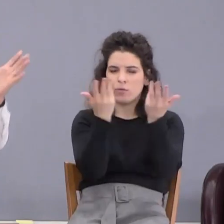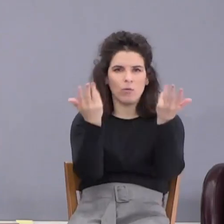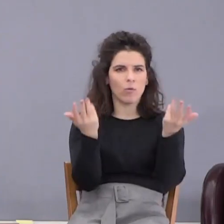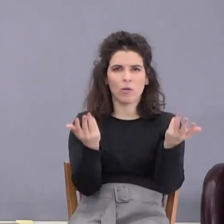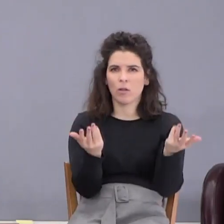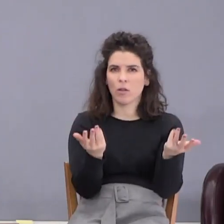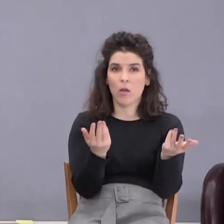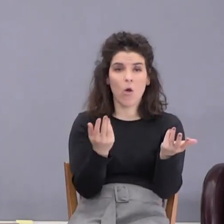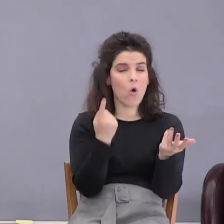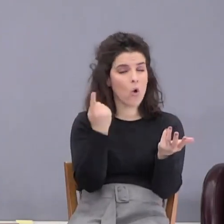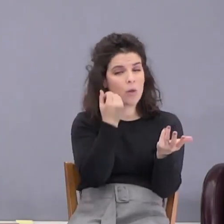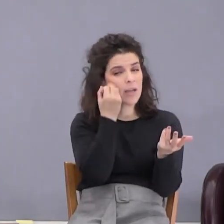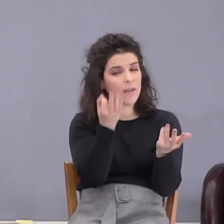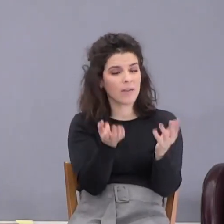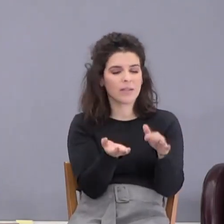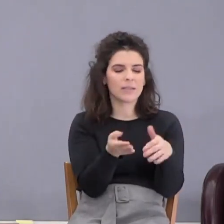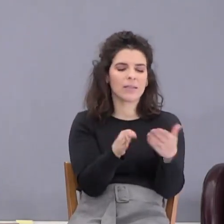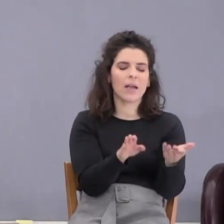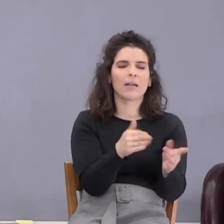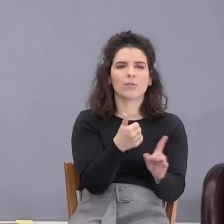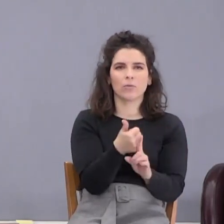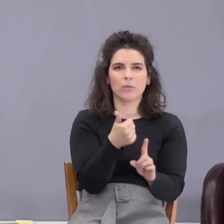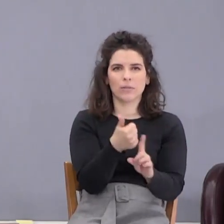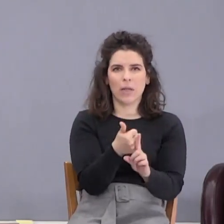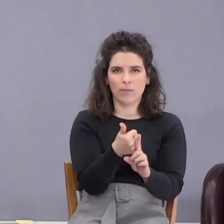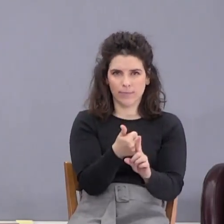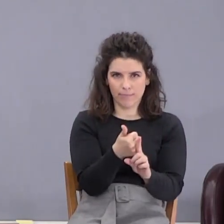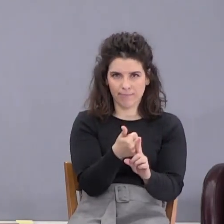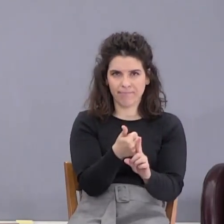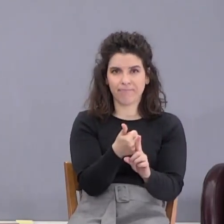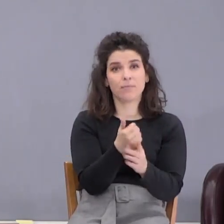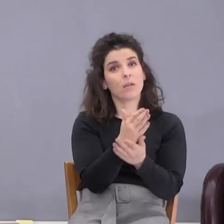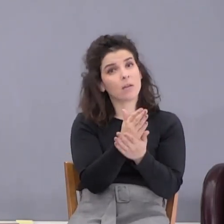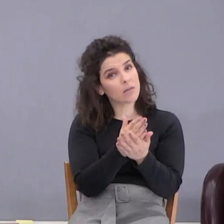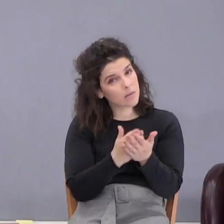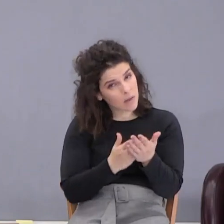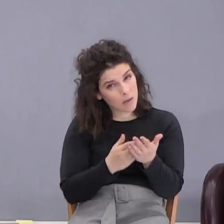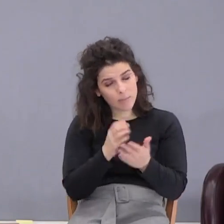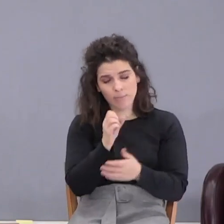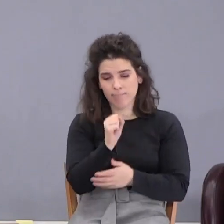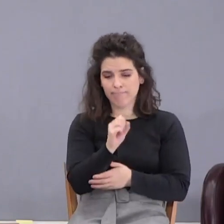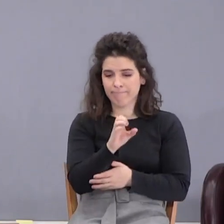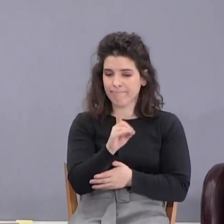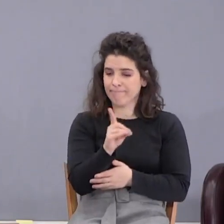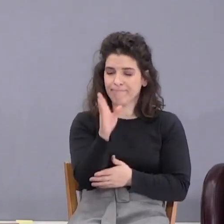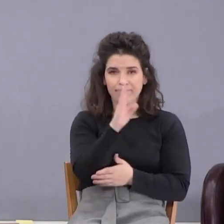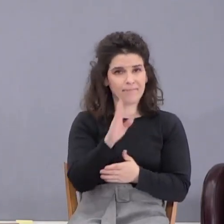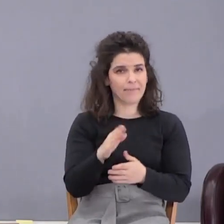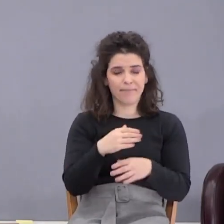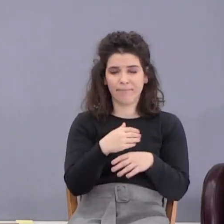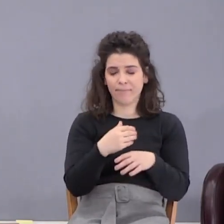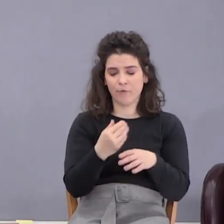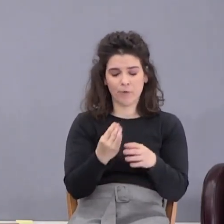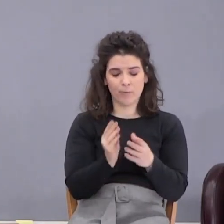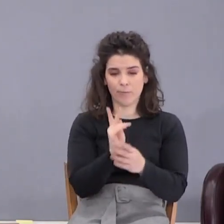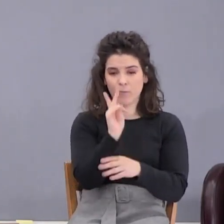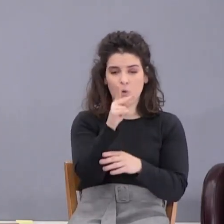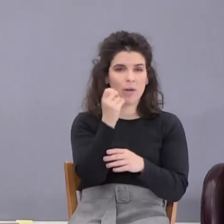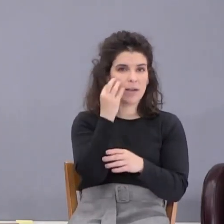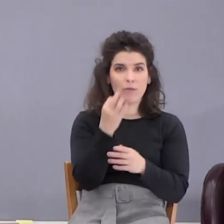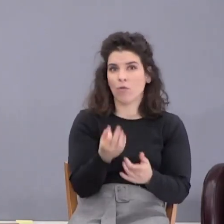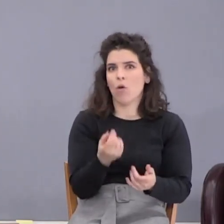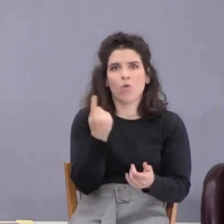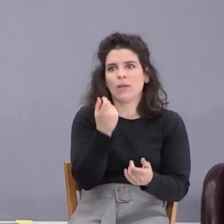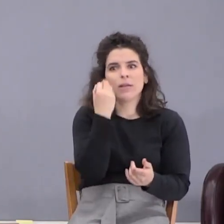forth unless it dies to itself. Some seeds will never germinate unless there's a